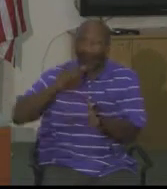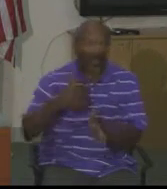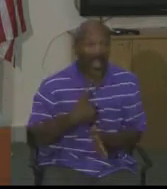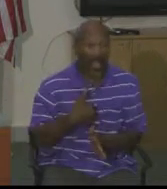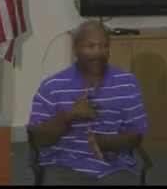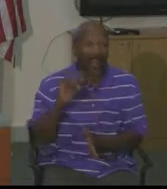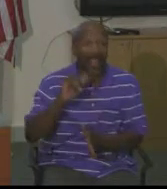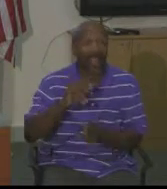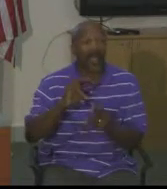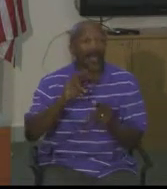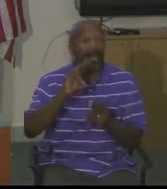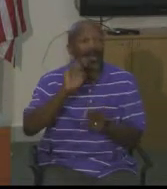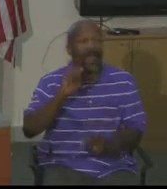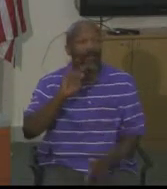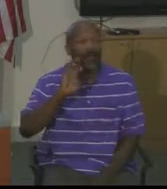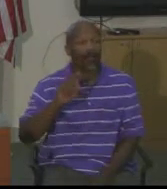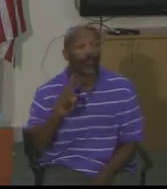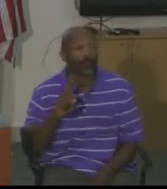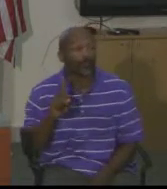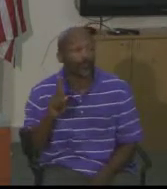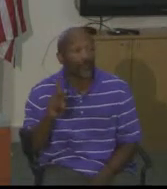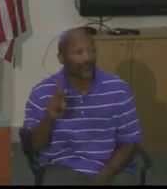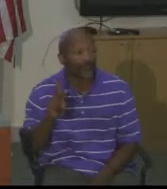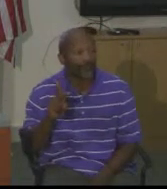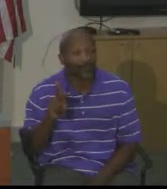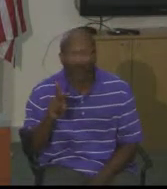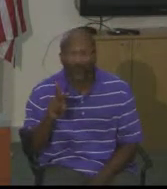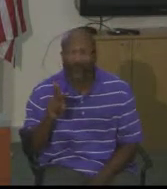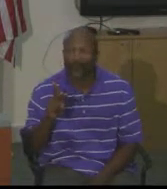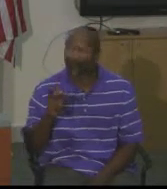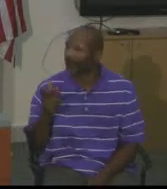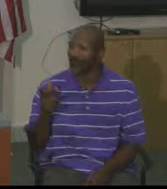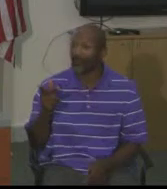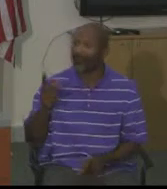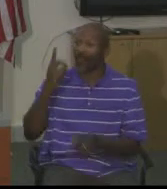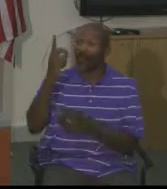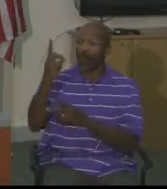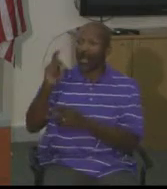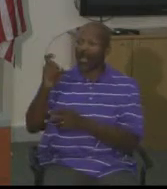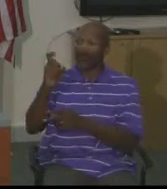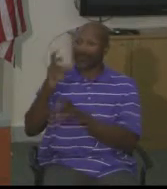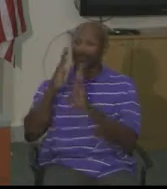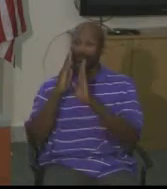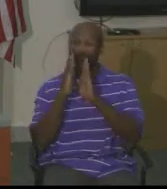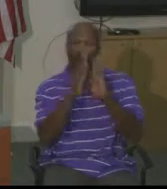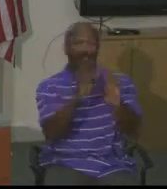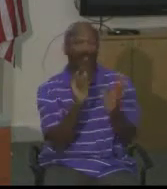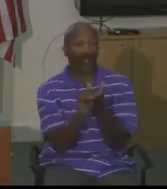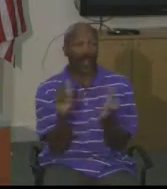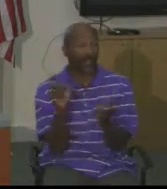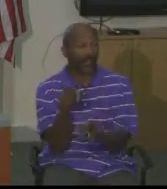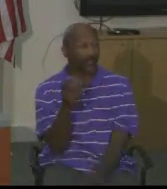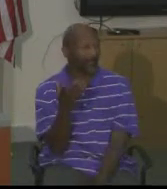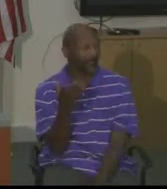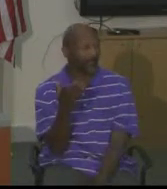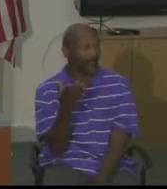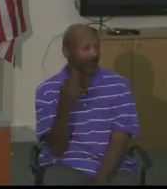like the network interface. The network interface needs a 1X lane.